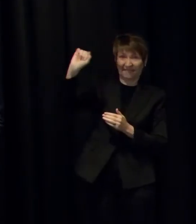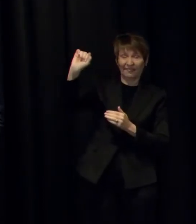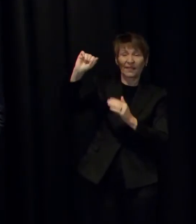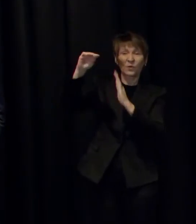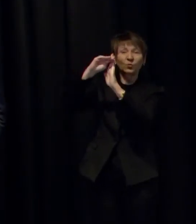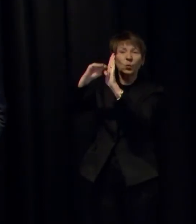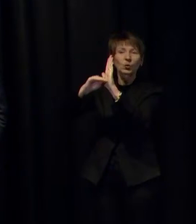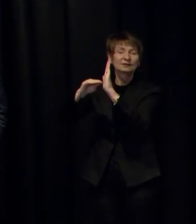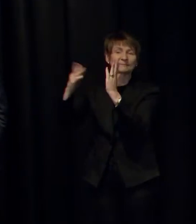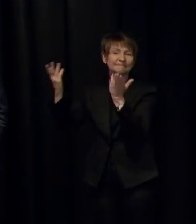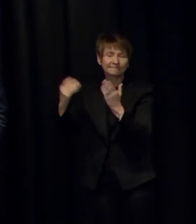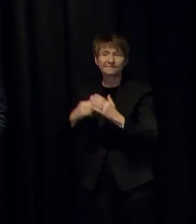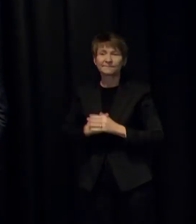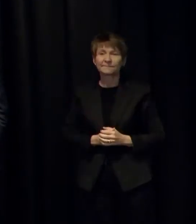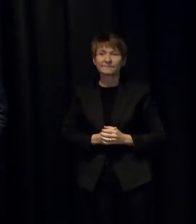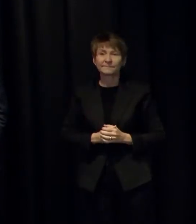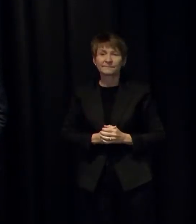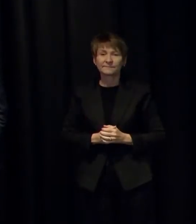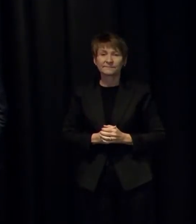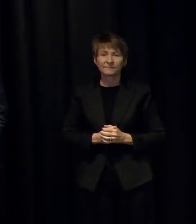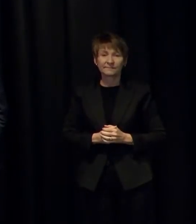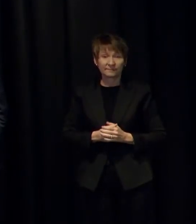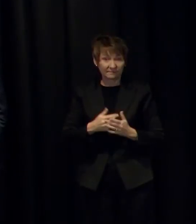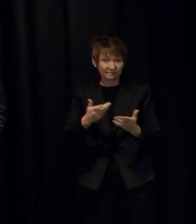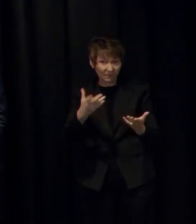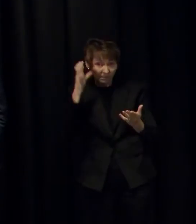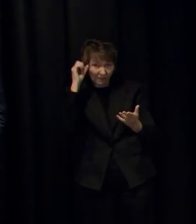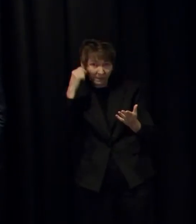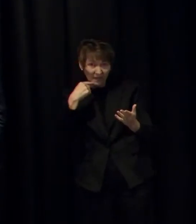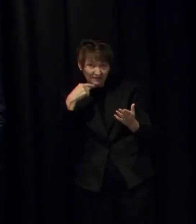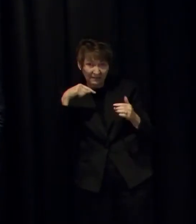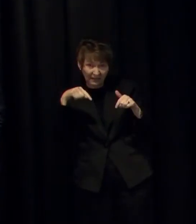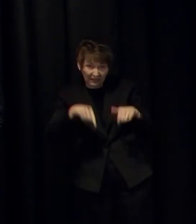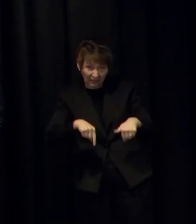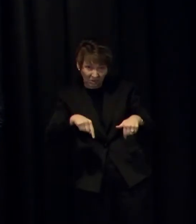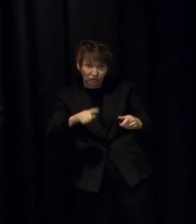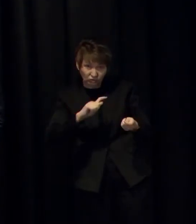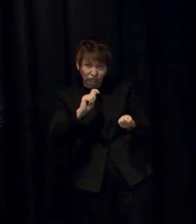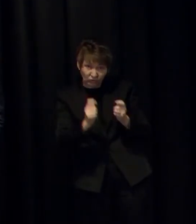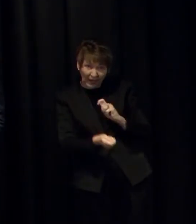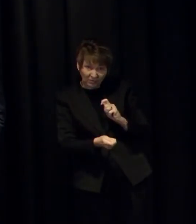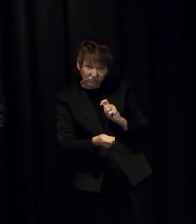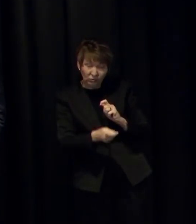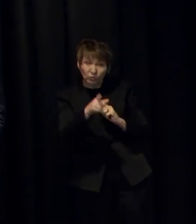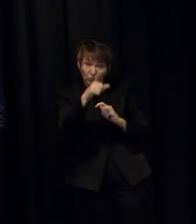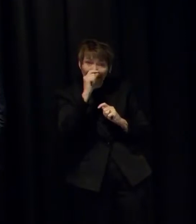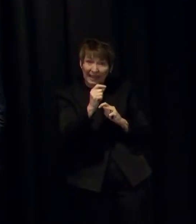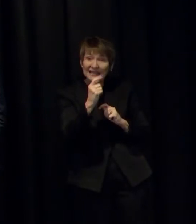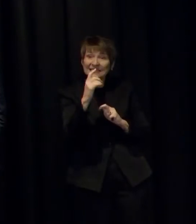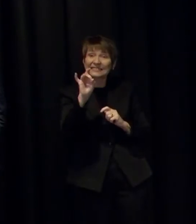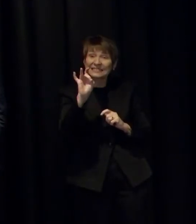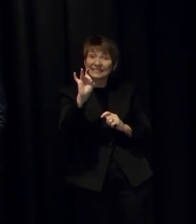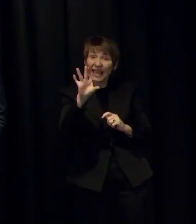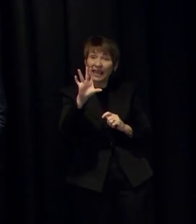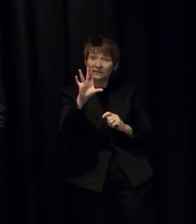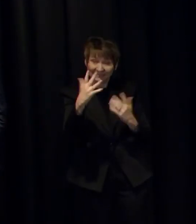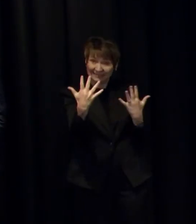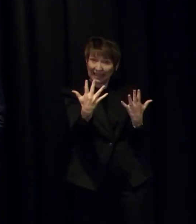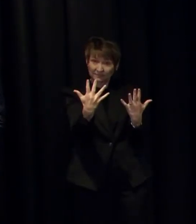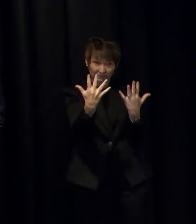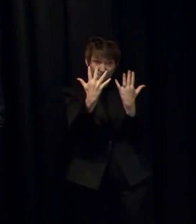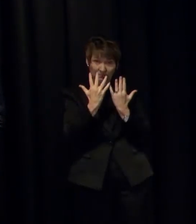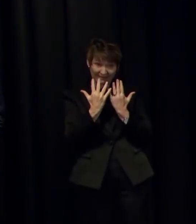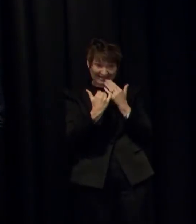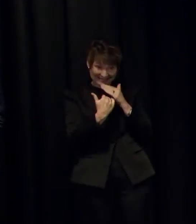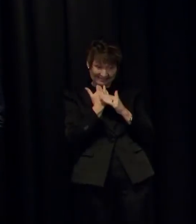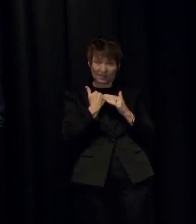going to be no visitors to your home. Now you can have 10, including kids, but not little bubs, per day, because that's a safe